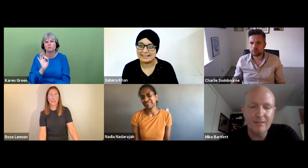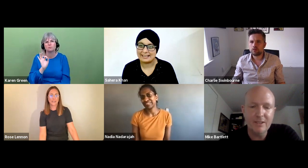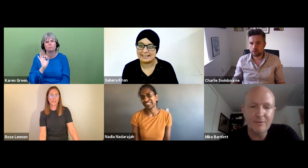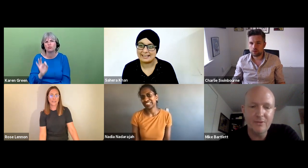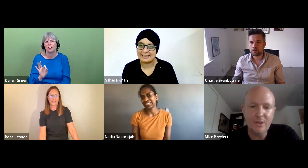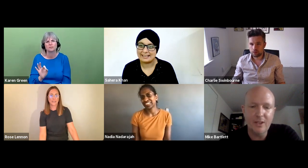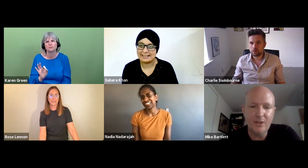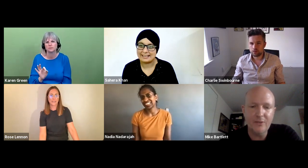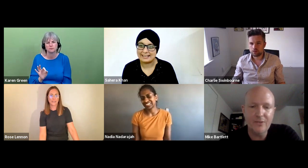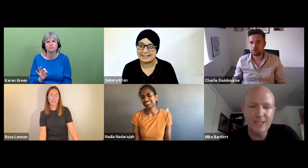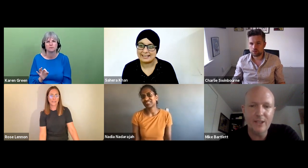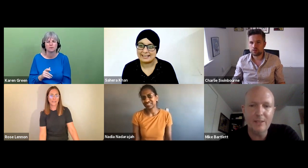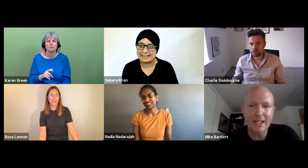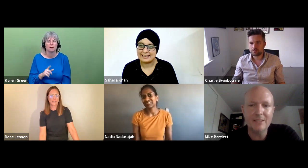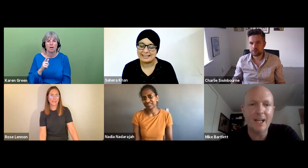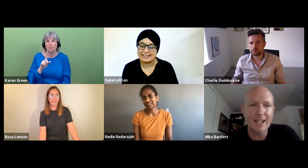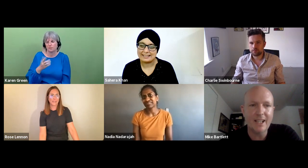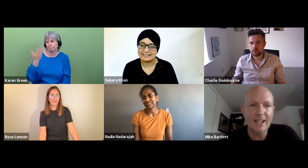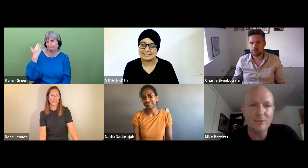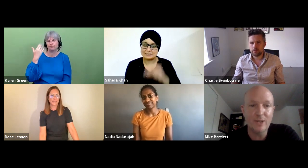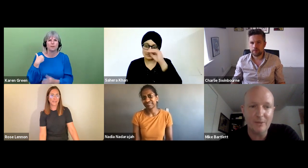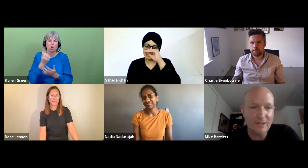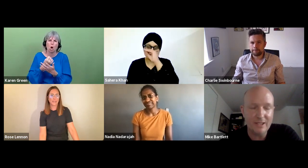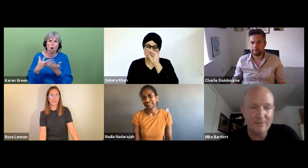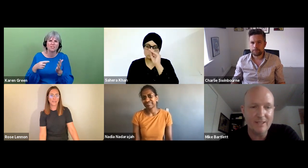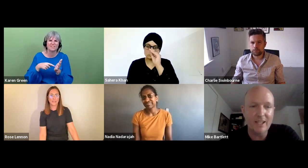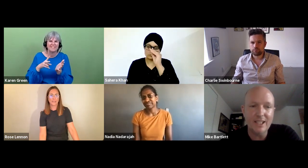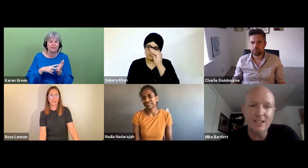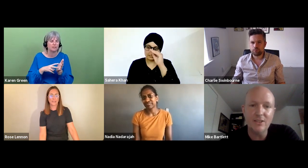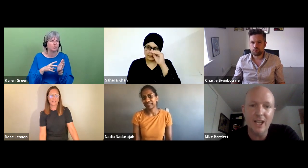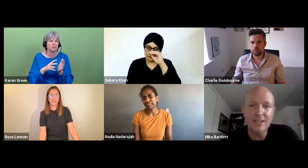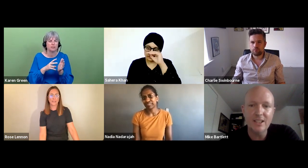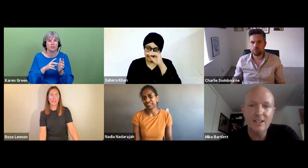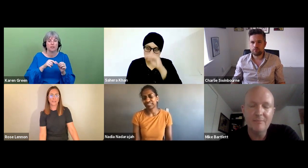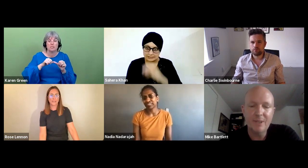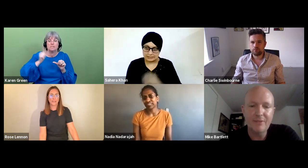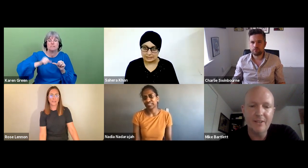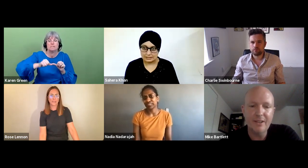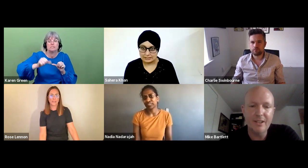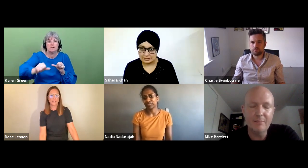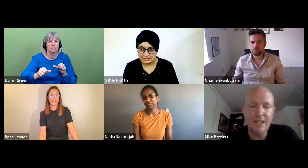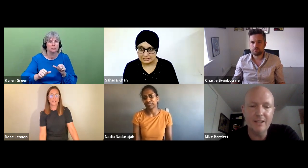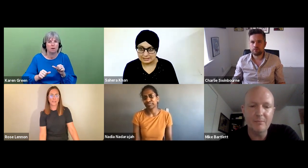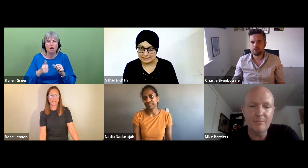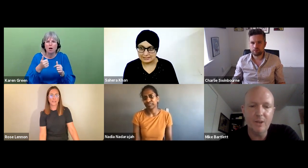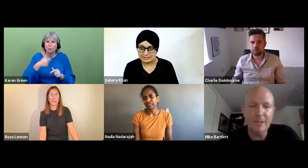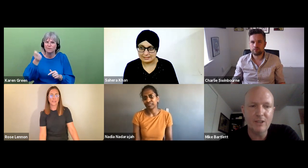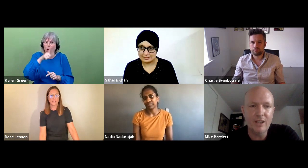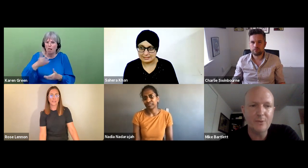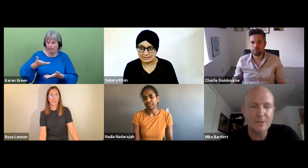of doing a lot of TV back to back, and it was great. I was very, very lucky to do that. But I found that it meant that while my craft was,